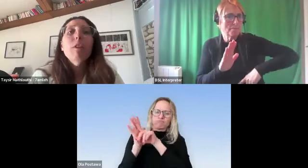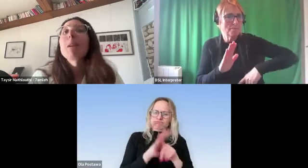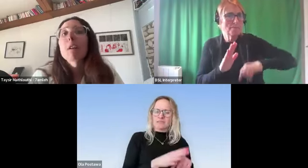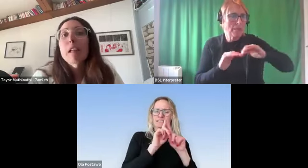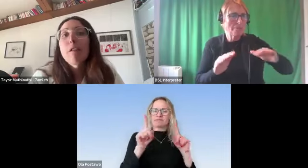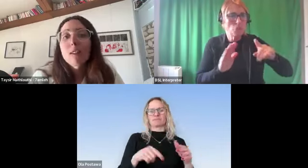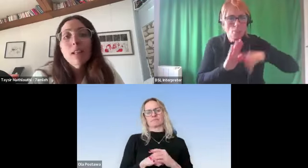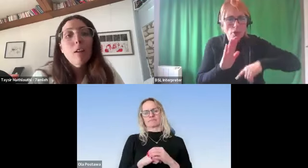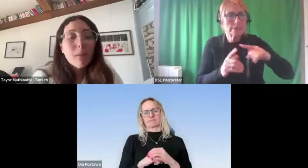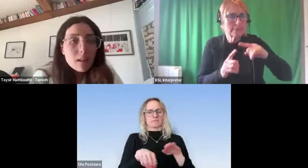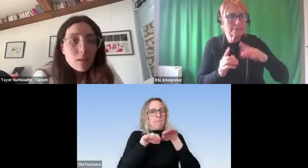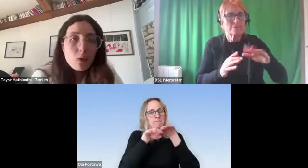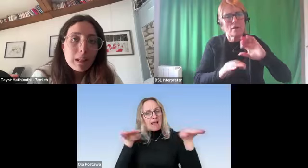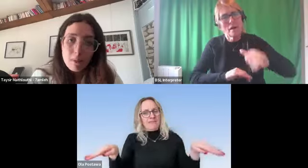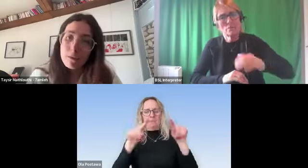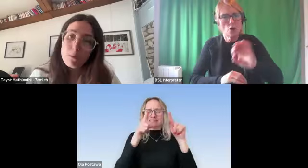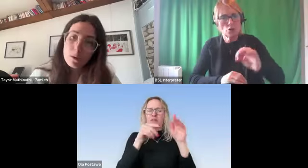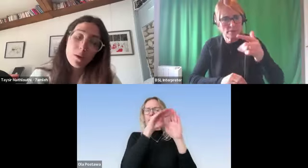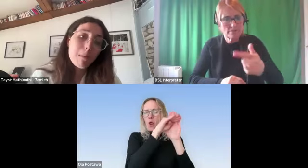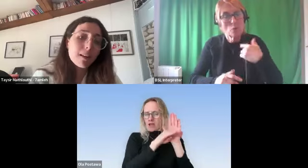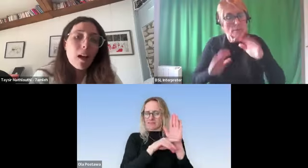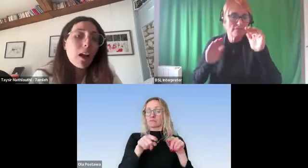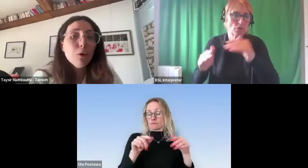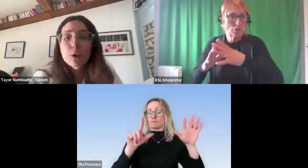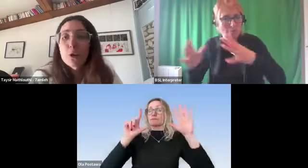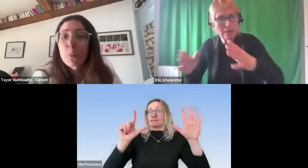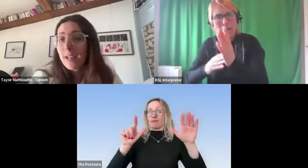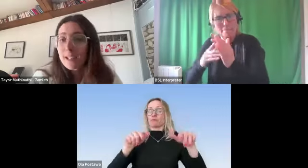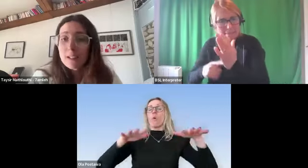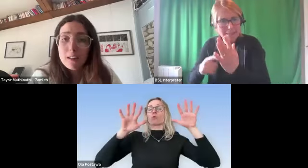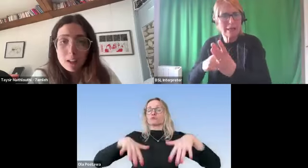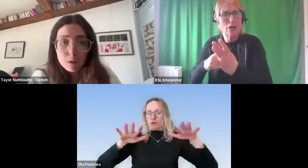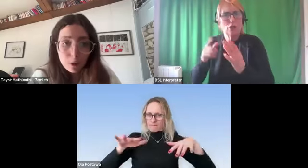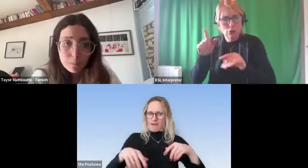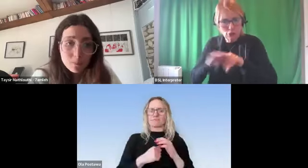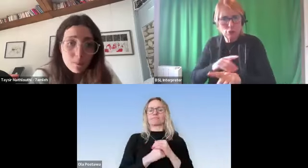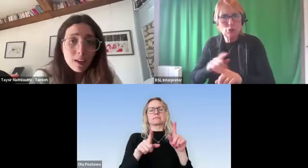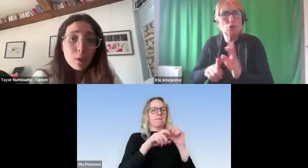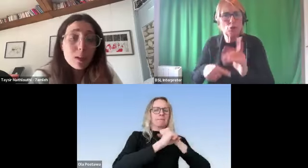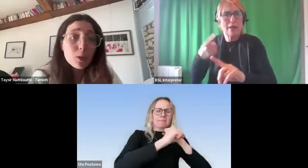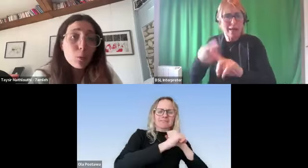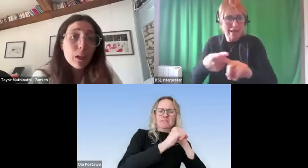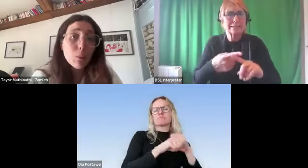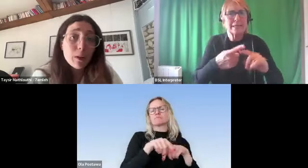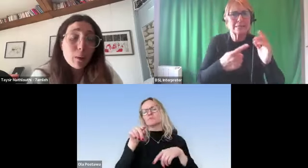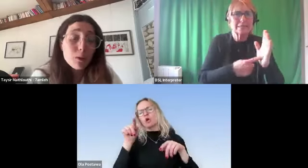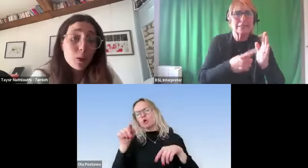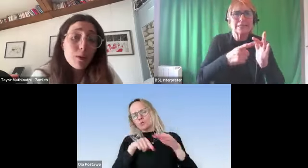7th. We've been mostly focusing on the biggest social media platforms, Meta, YouTube, X, and TikTok. And